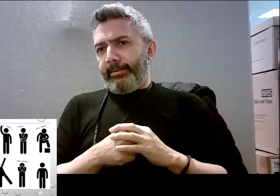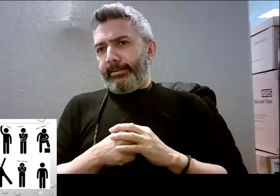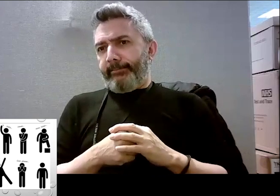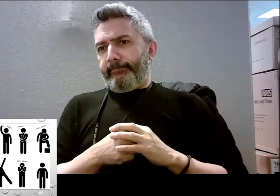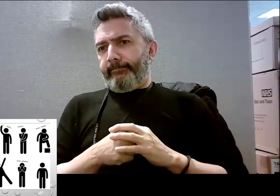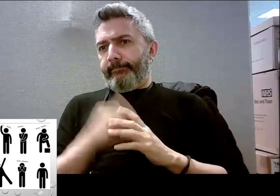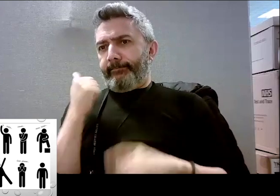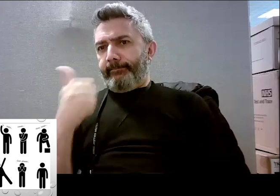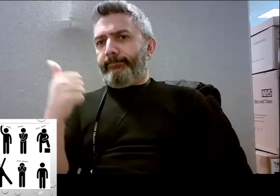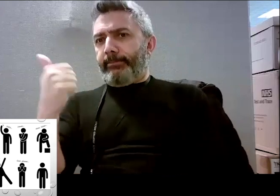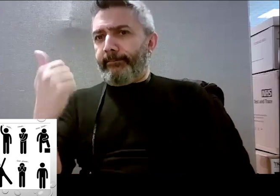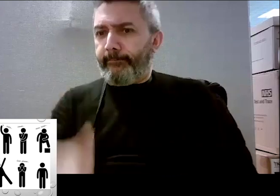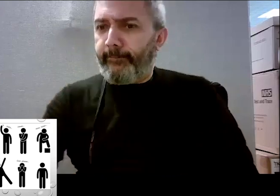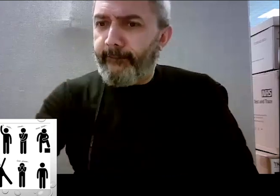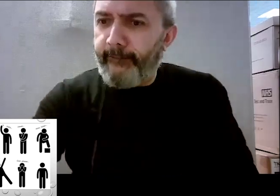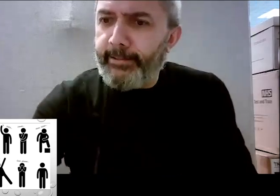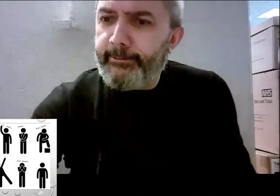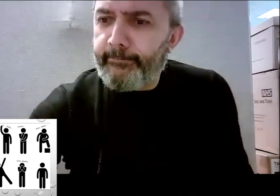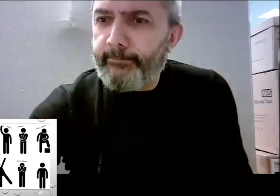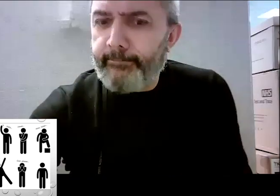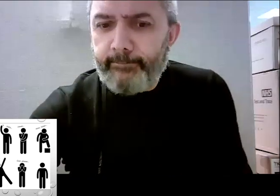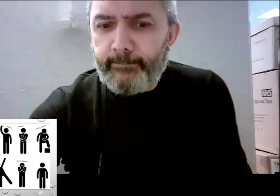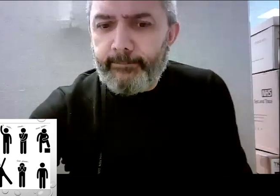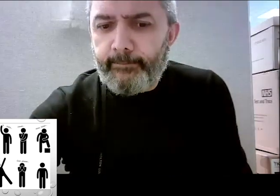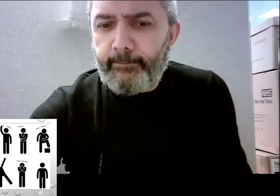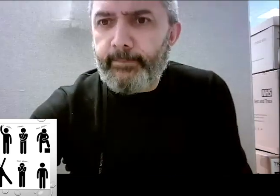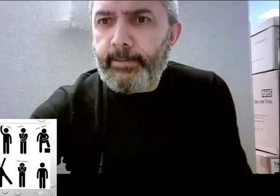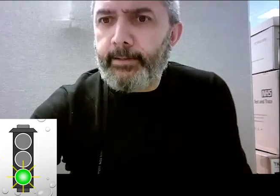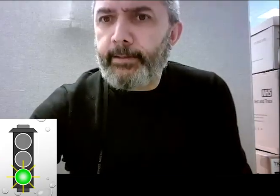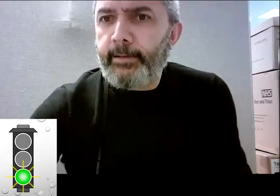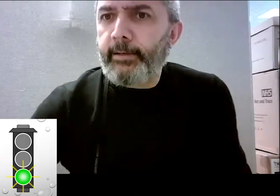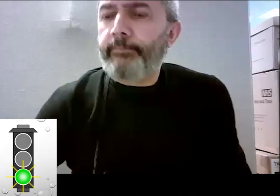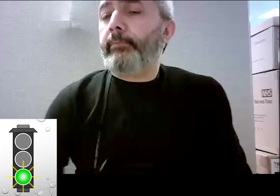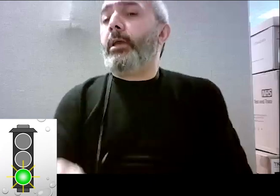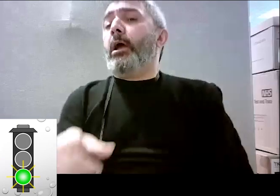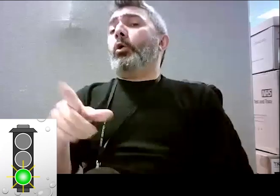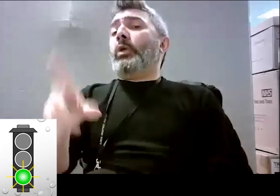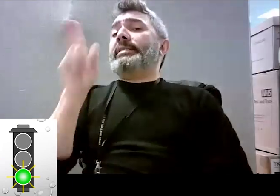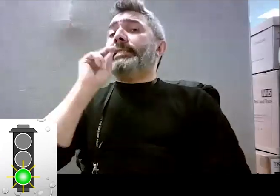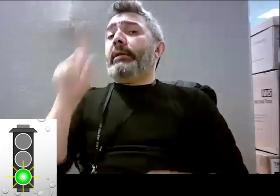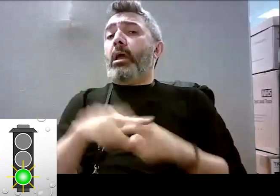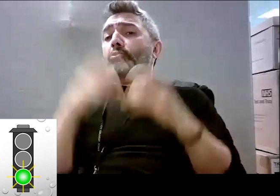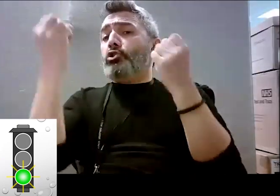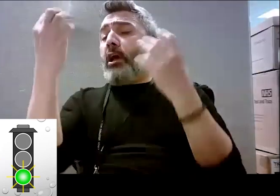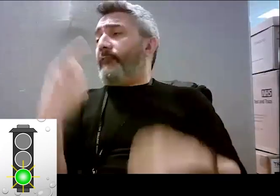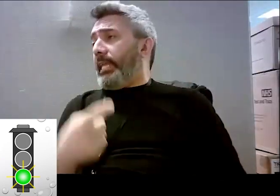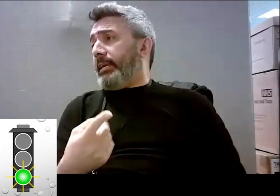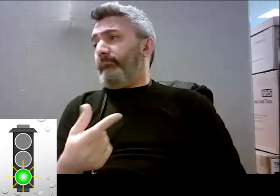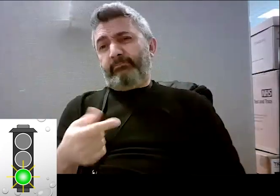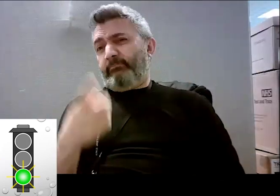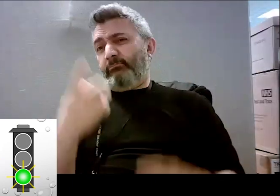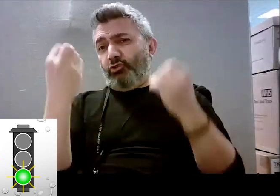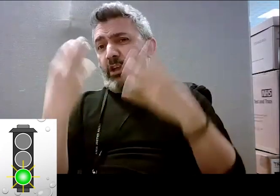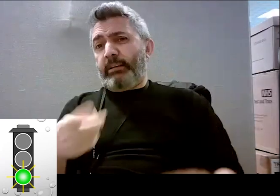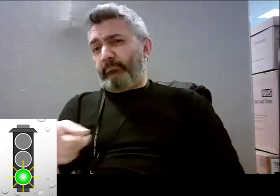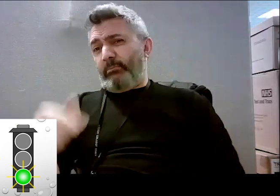information fully, and it takes a little bit longer for Andrea to translate that back into English for you all. Okay, so